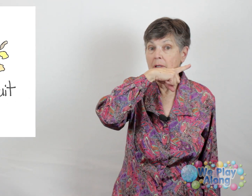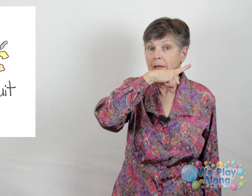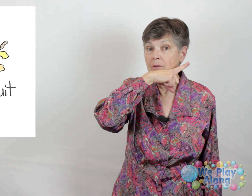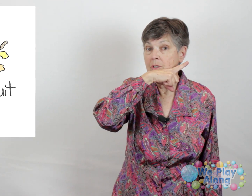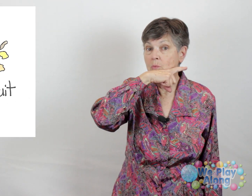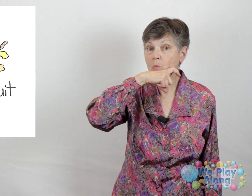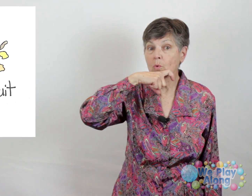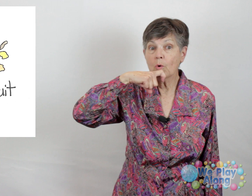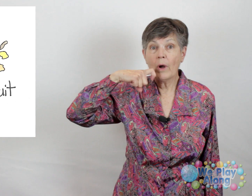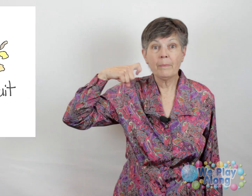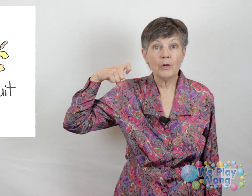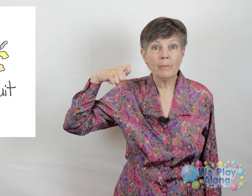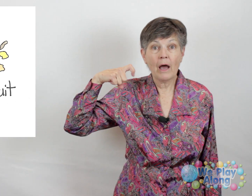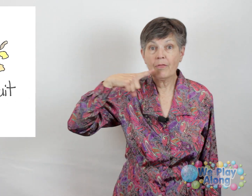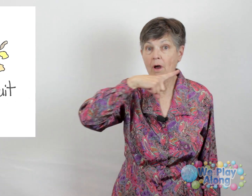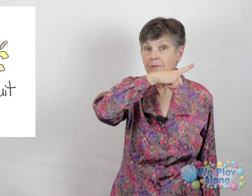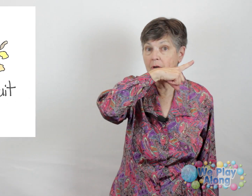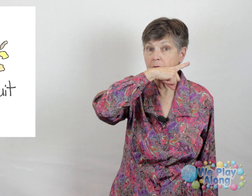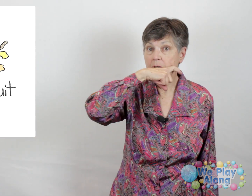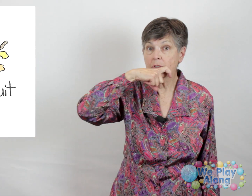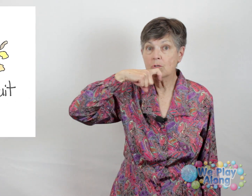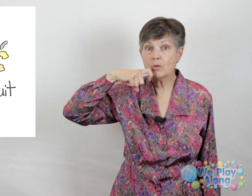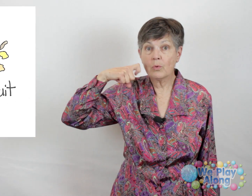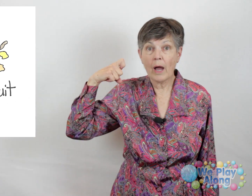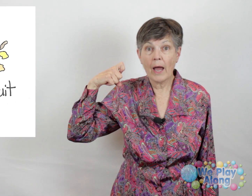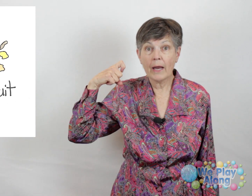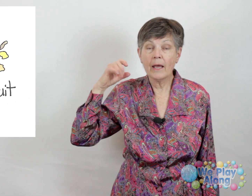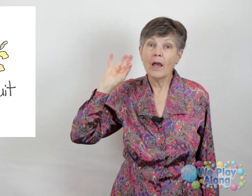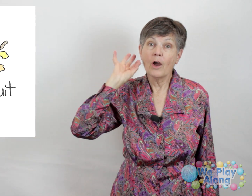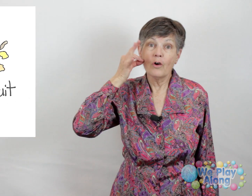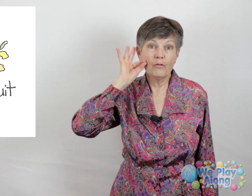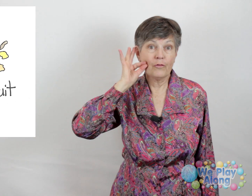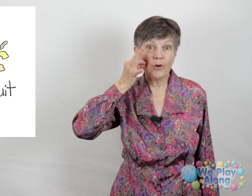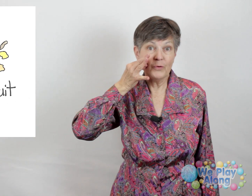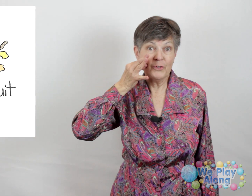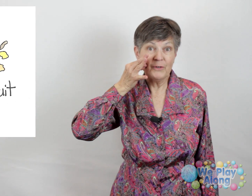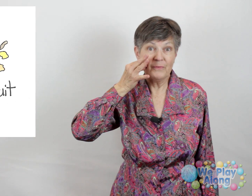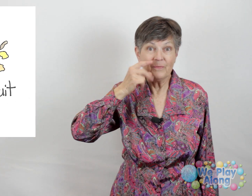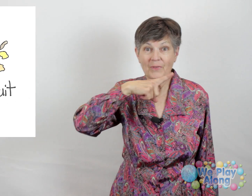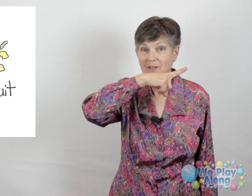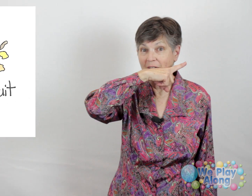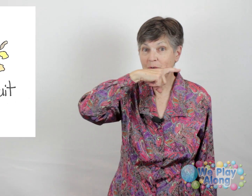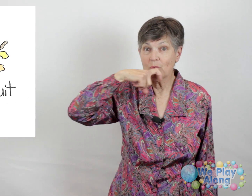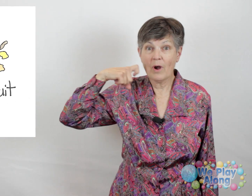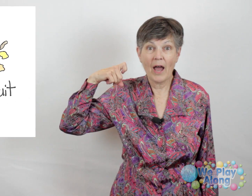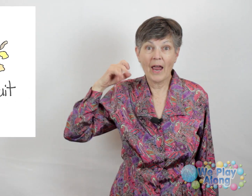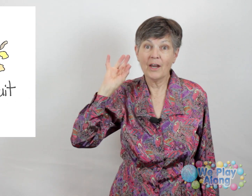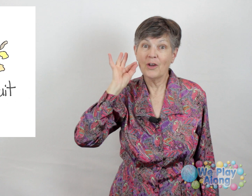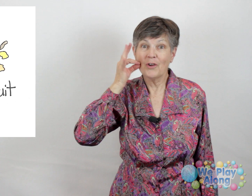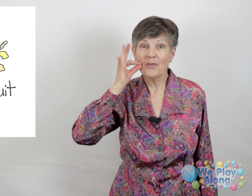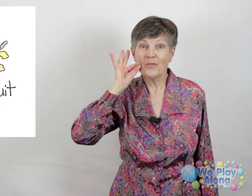Like you're wiping your mouth off here. This is dried fruit. Okay, dried